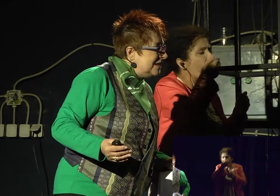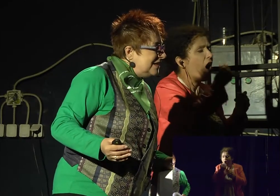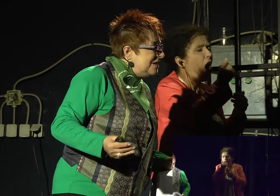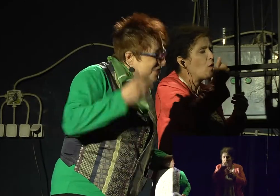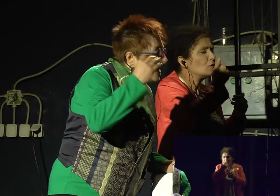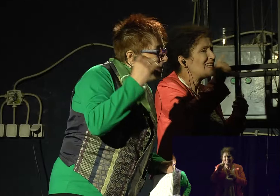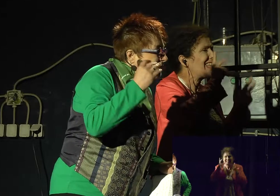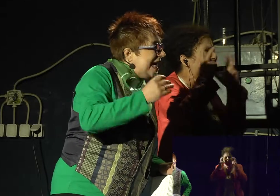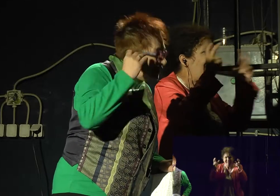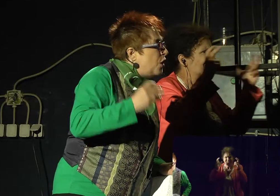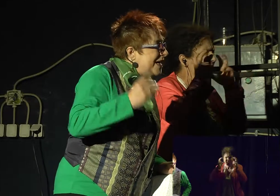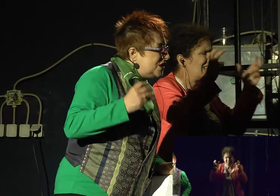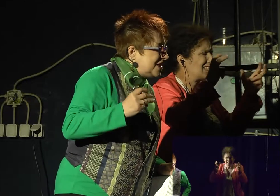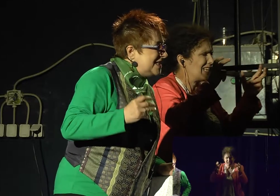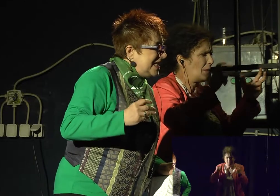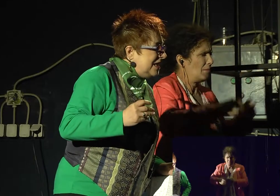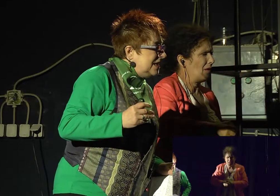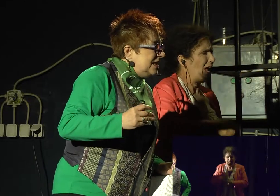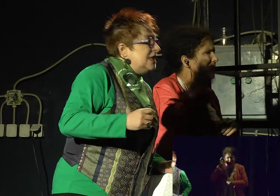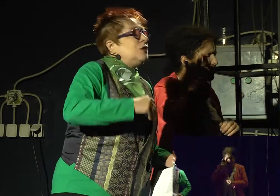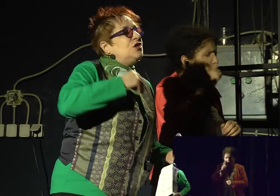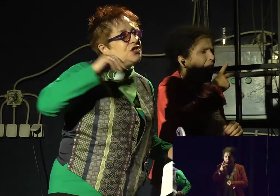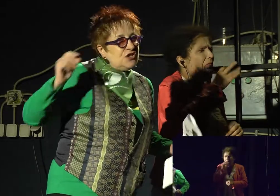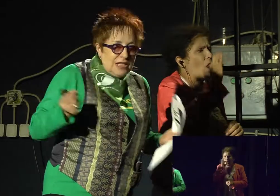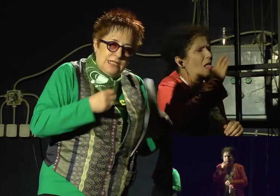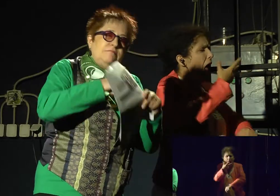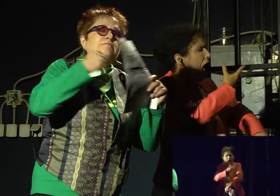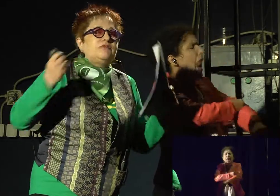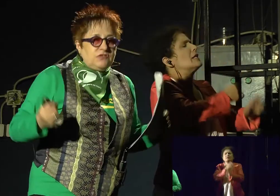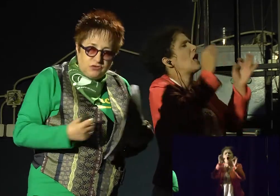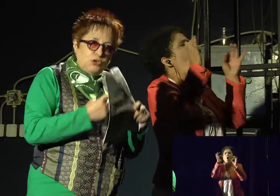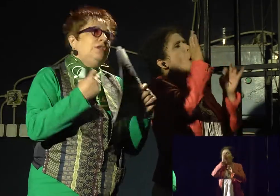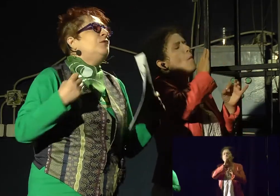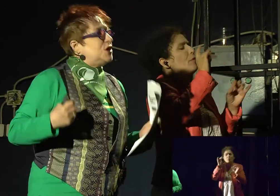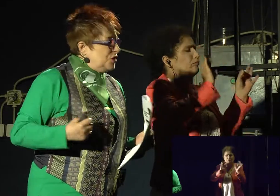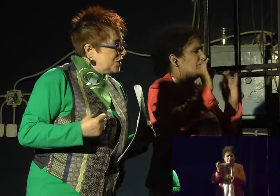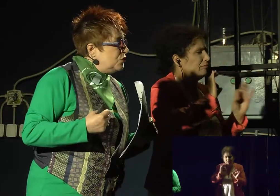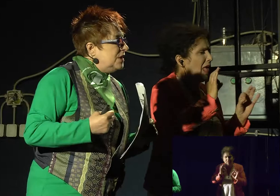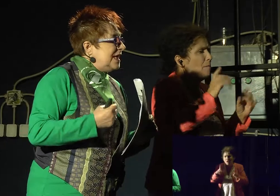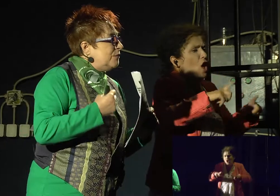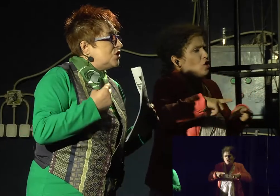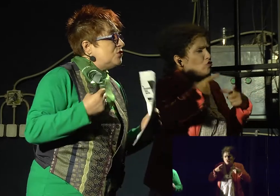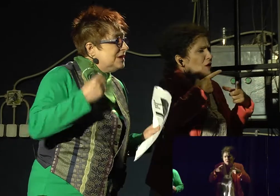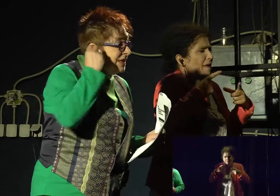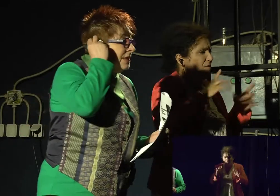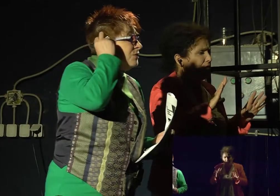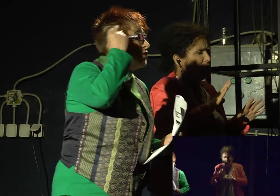anesthesia? Think about that, no anesthesia. So she started doing what she was doing, and I